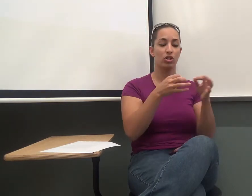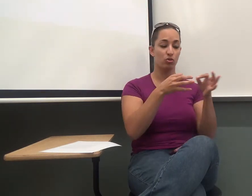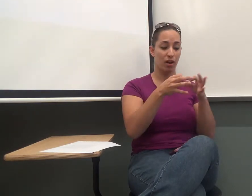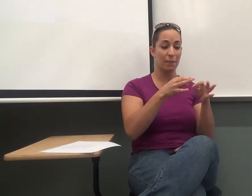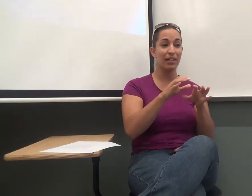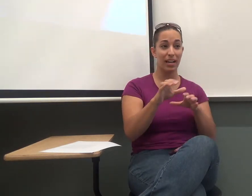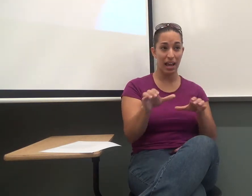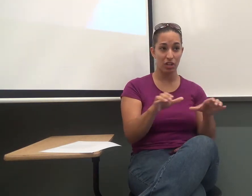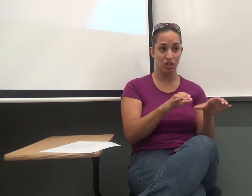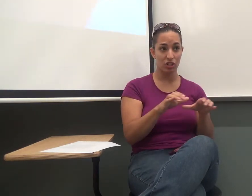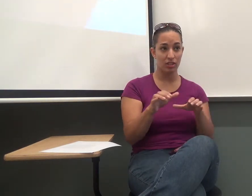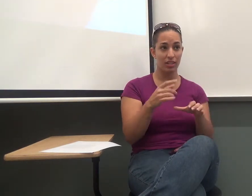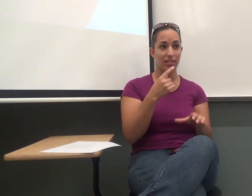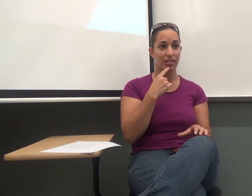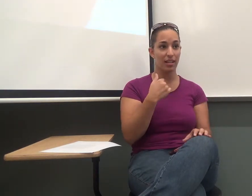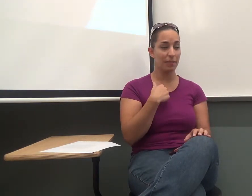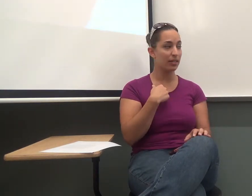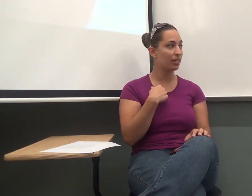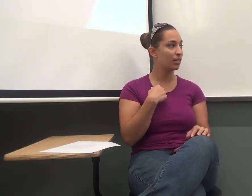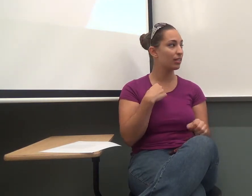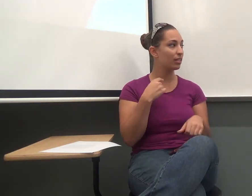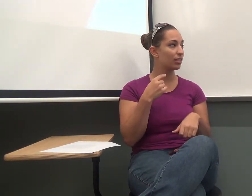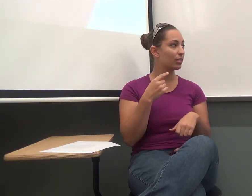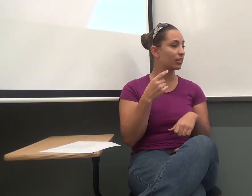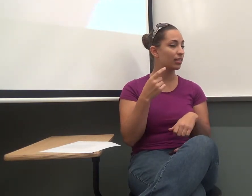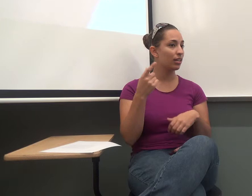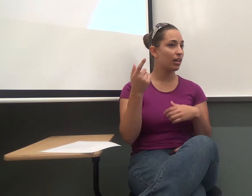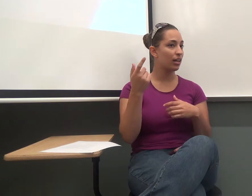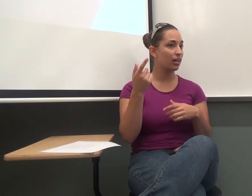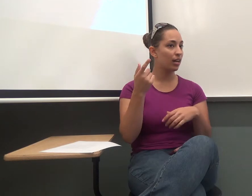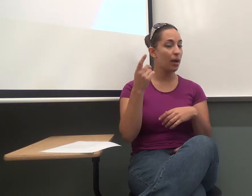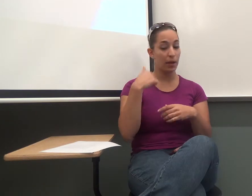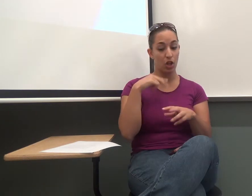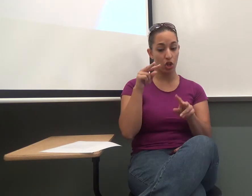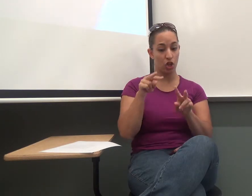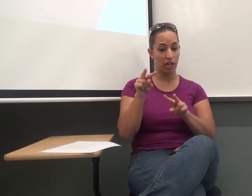time. Am I looking at an adverb? Yes.